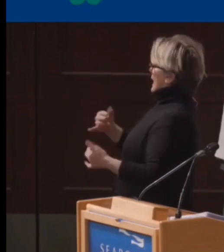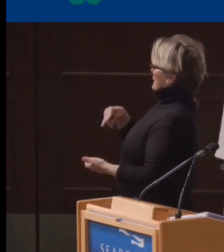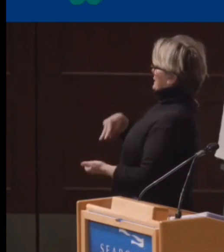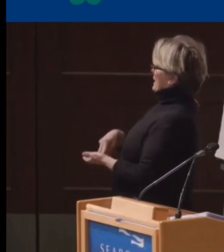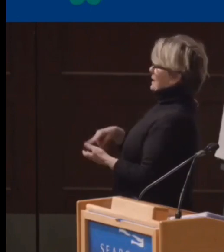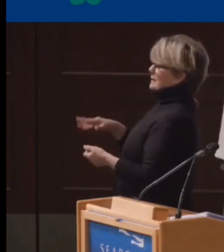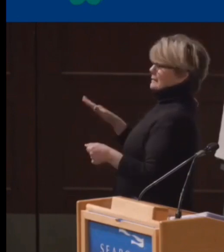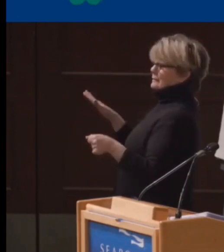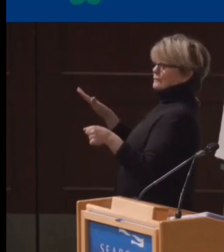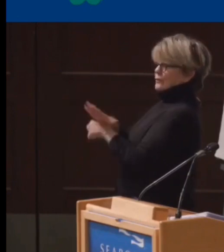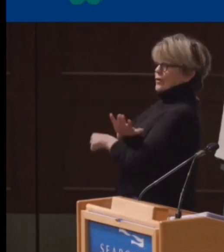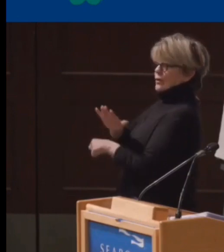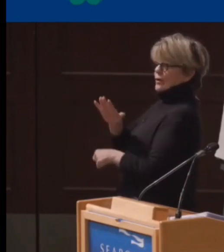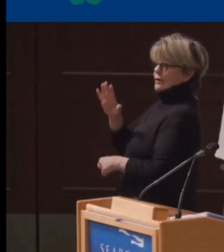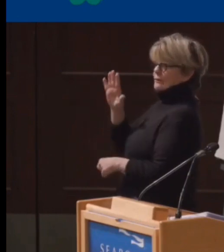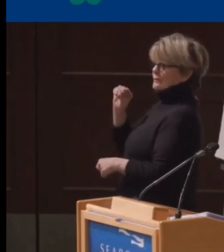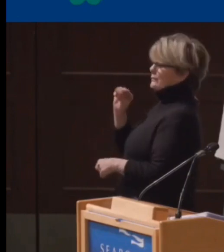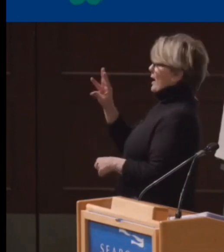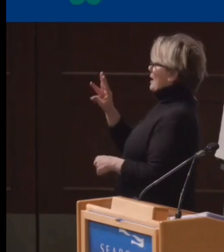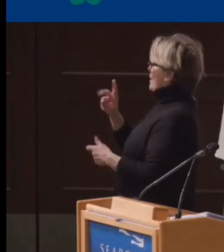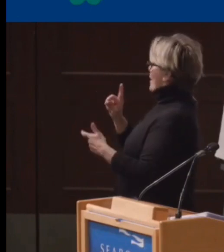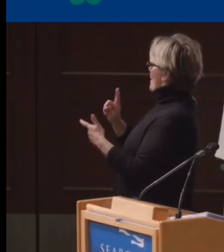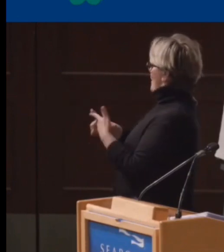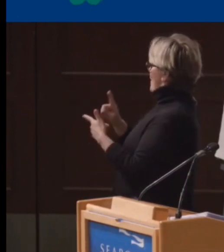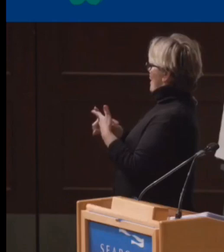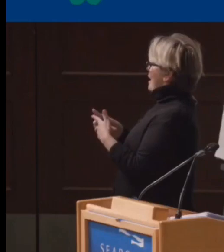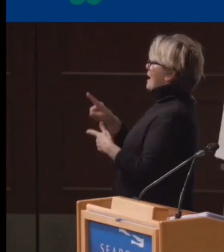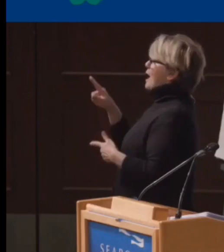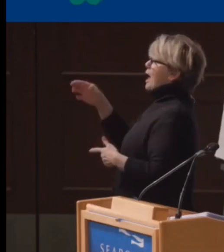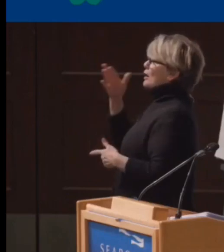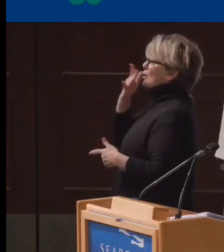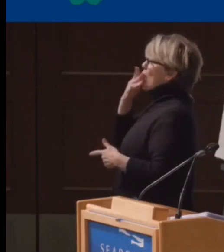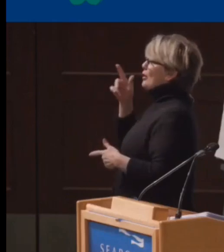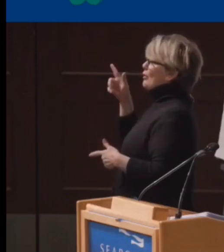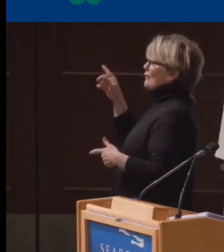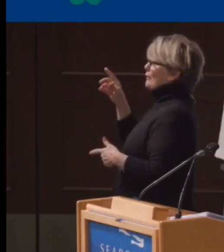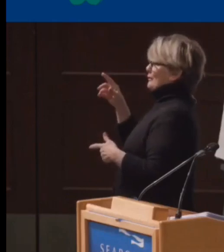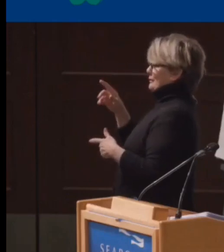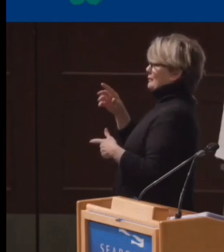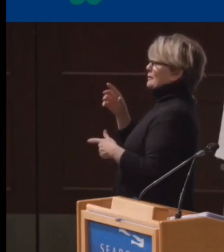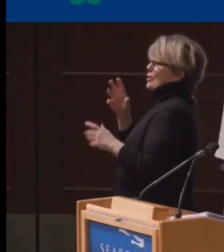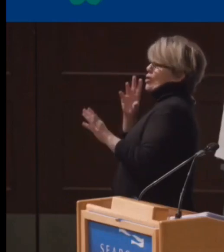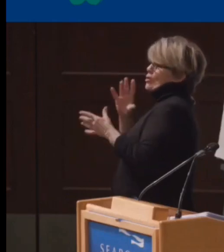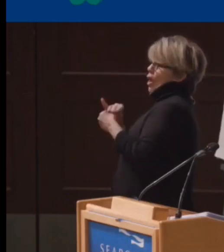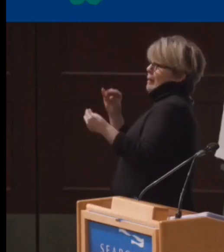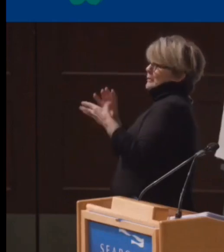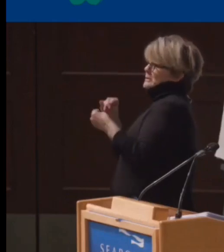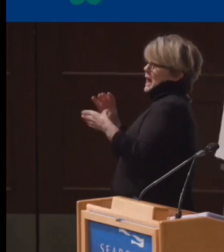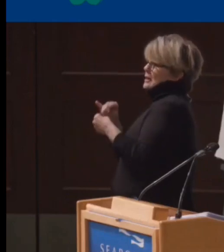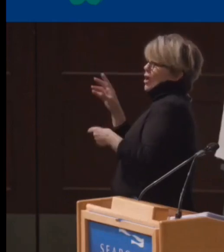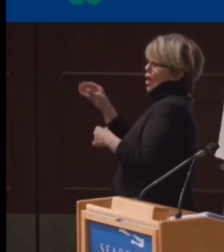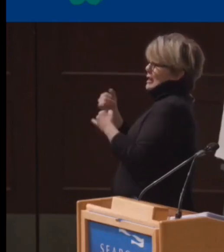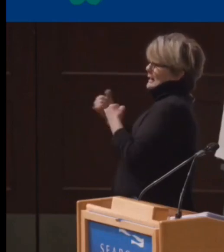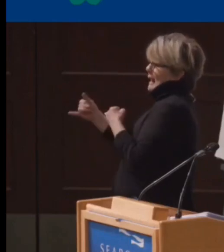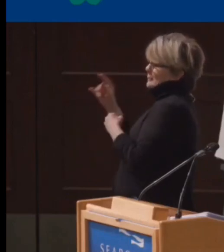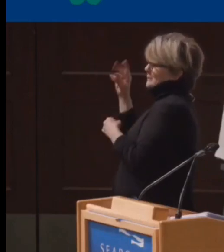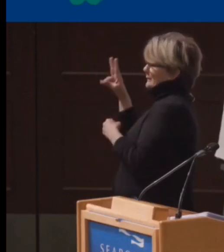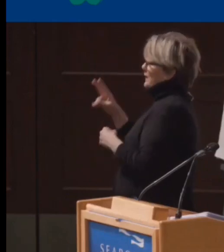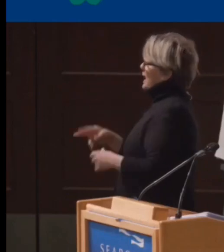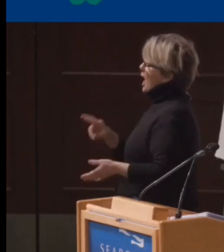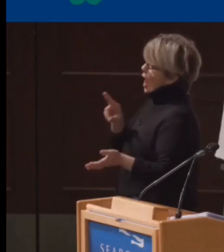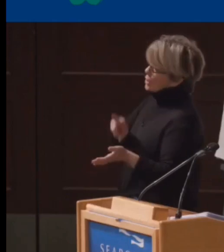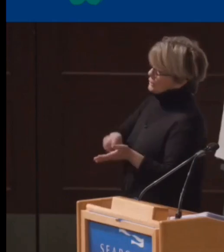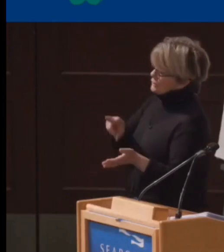Flutie Fellow, a football color commentator for Northborough Cable TV, a researcher and announcer